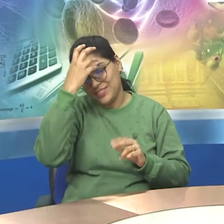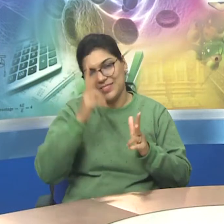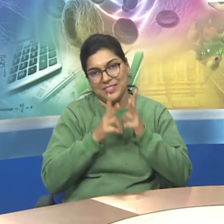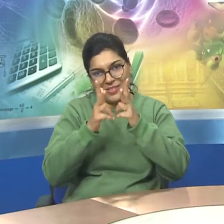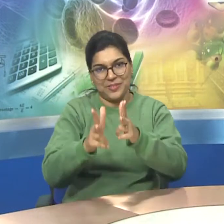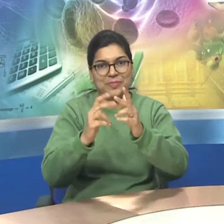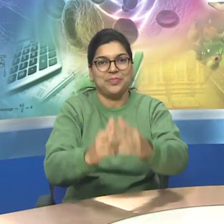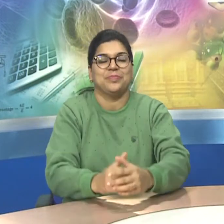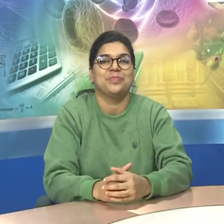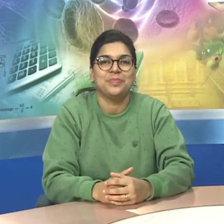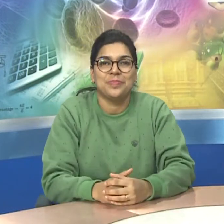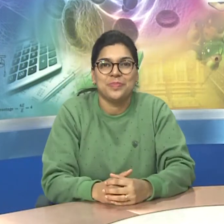We just don't look at them.